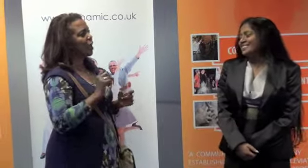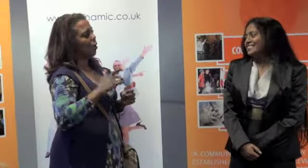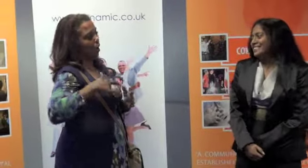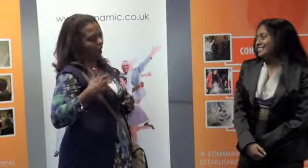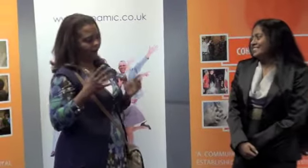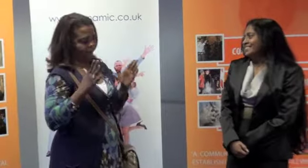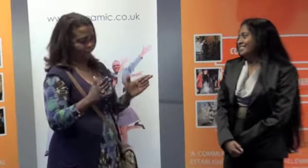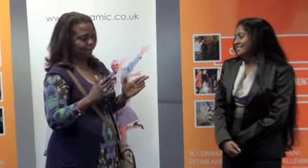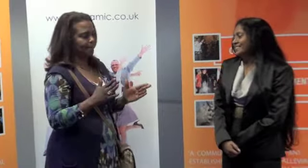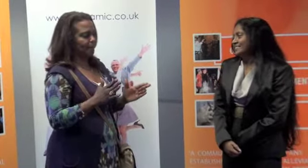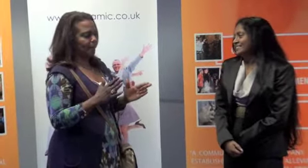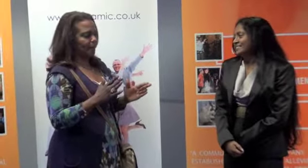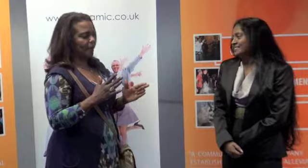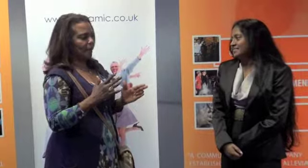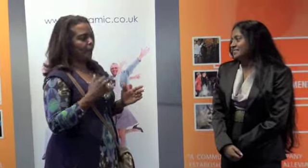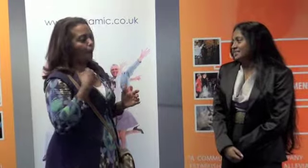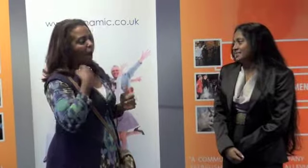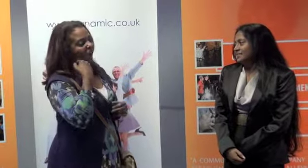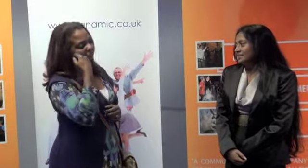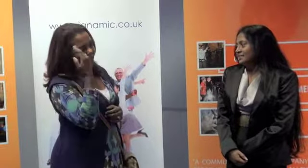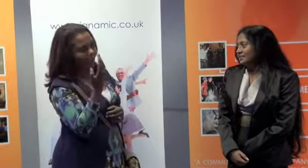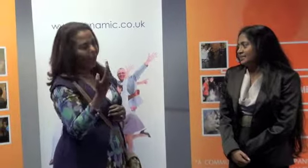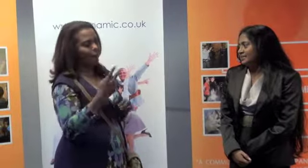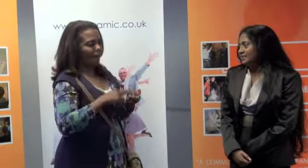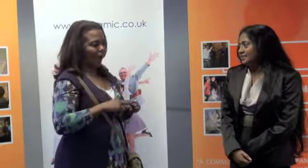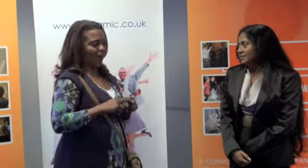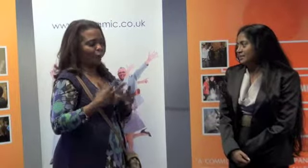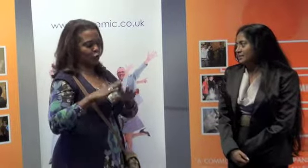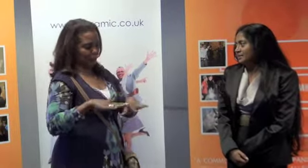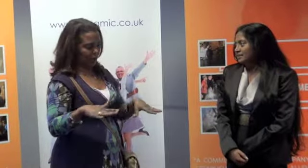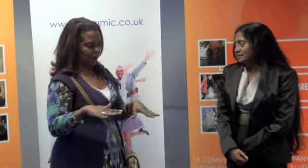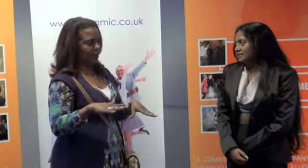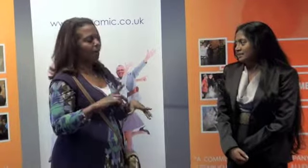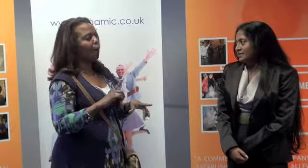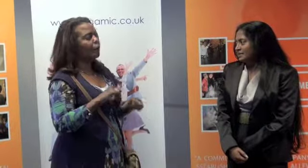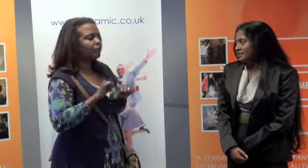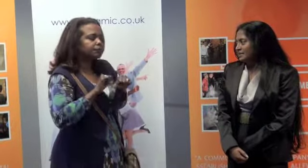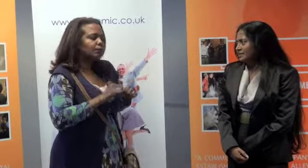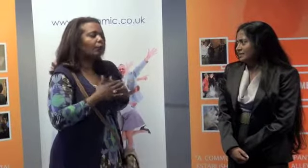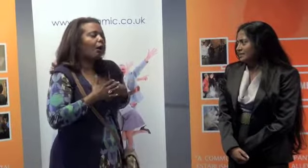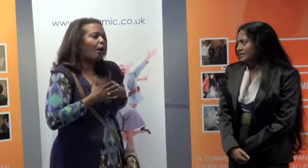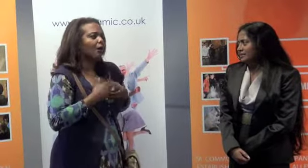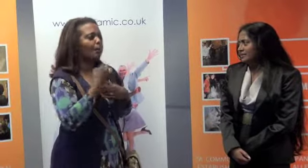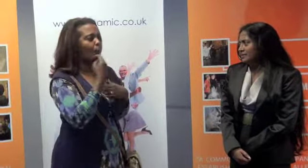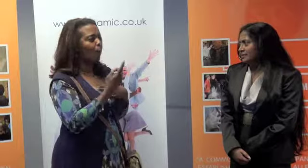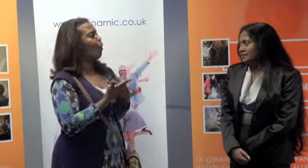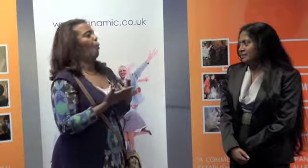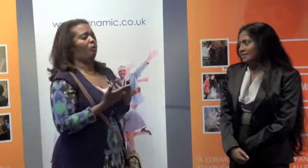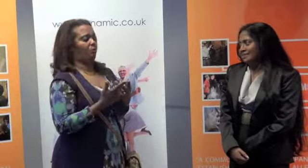So you feel that the languages you speak are divided between your family and your work, but do you have a preference of where